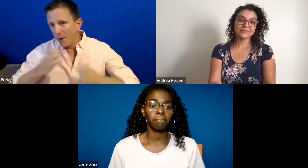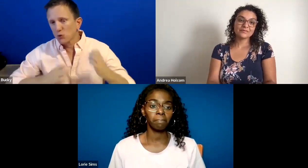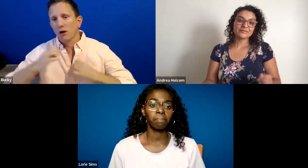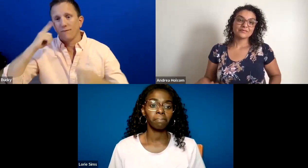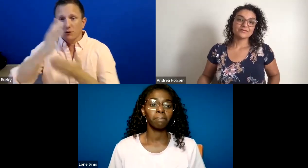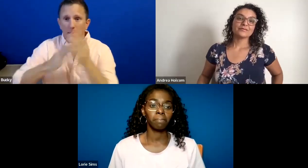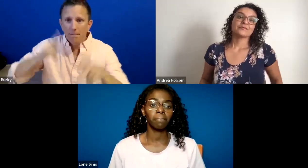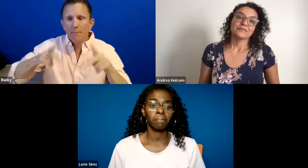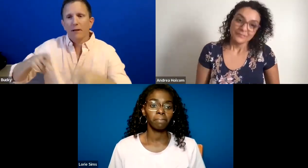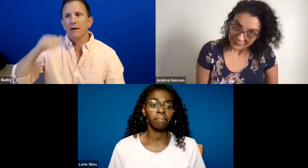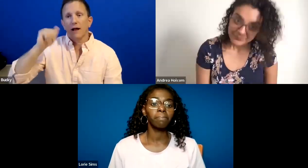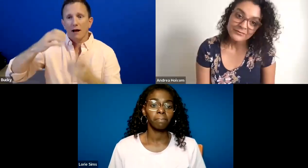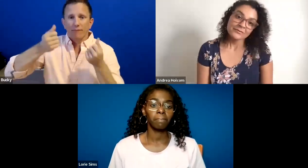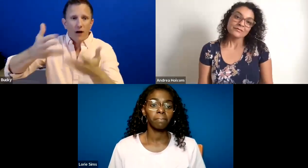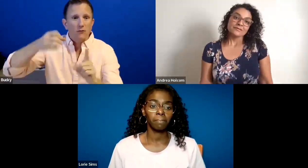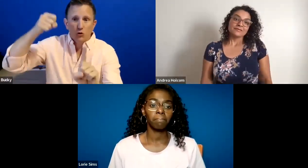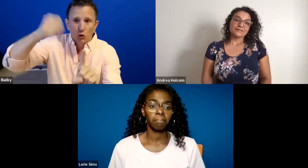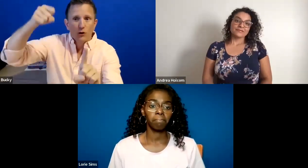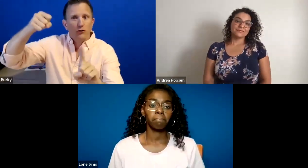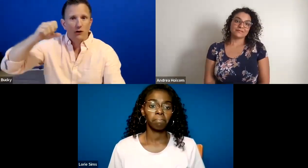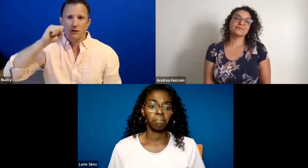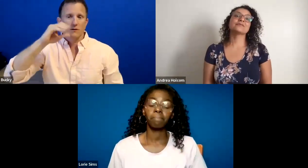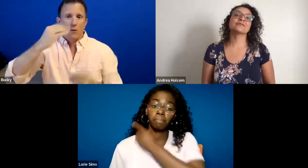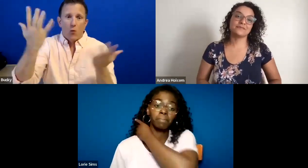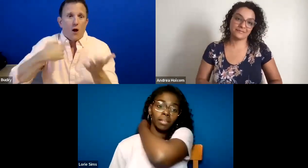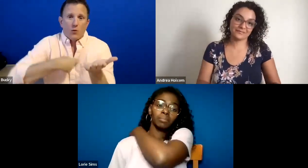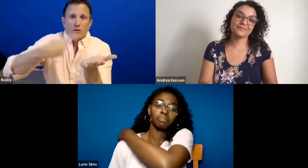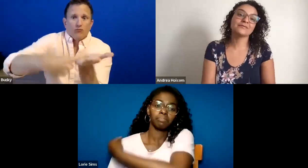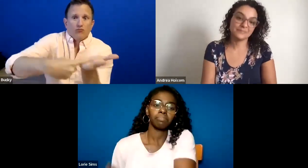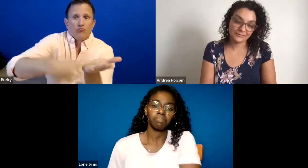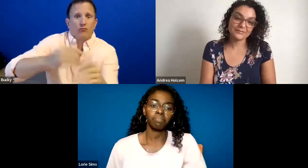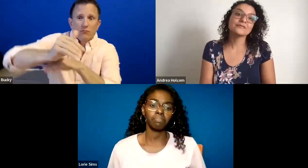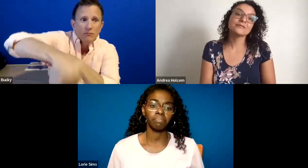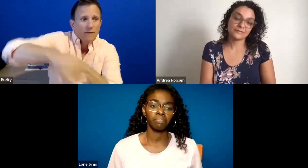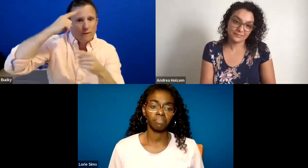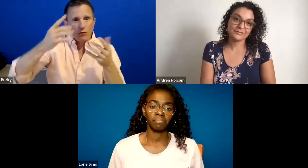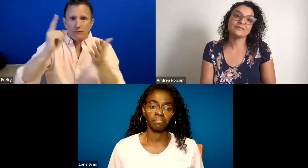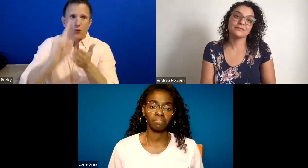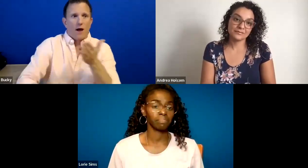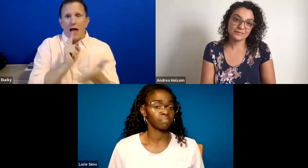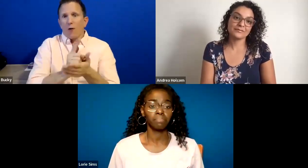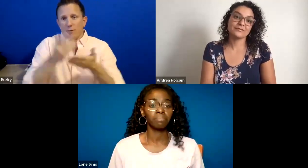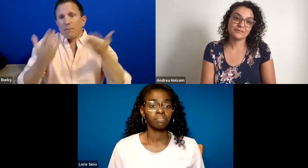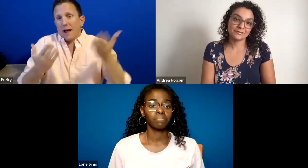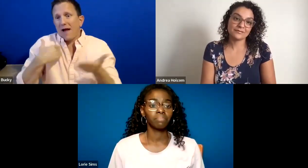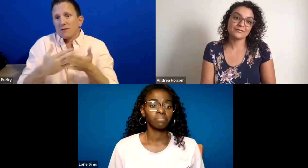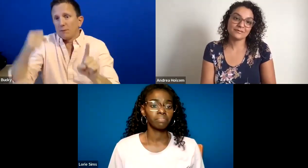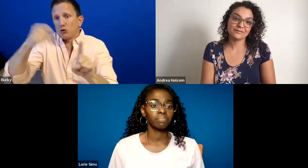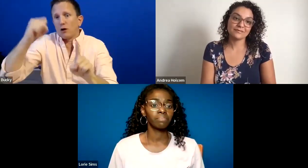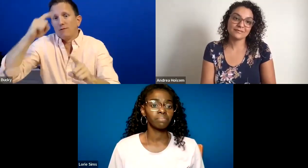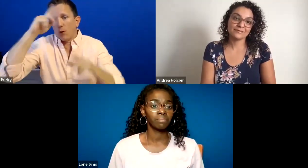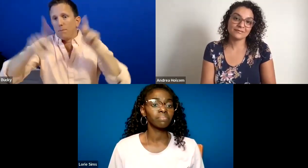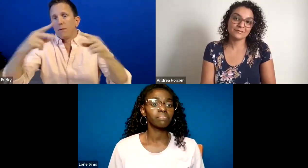this unpacking this evening. I recognize that it can certainly be emotional for people. It can be triggering for individuals.